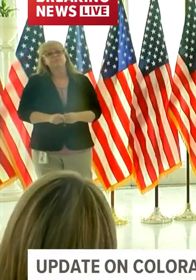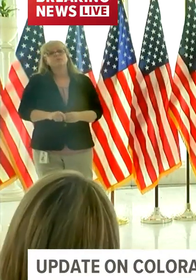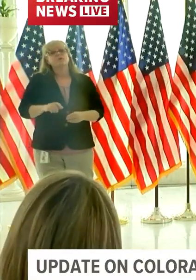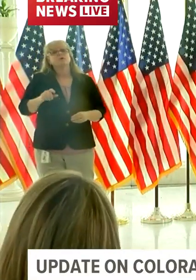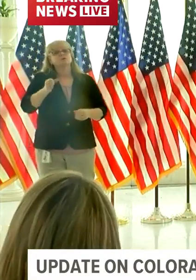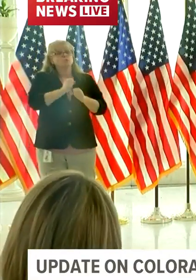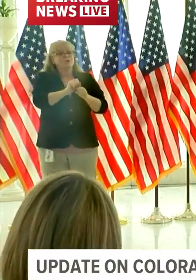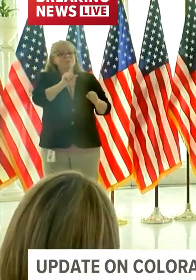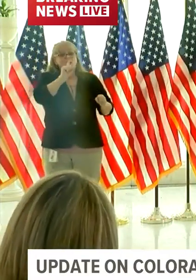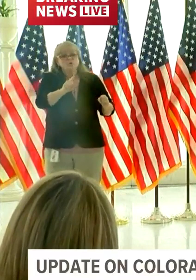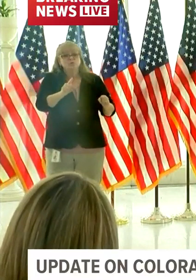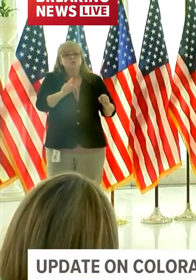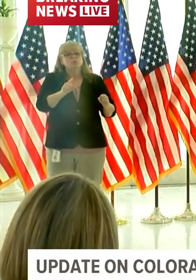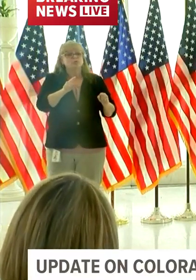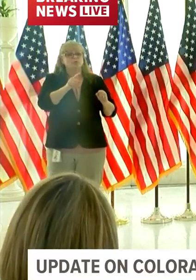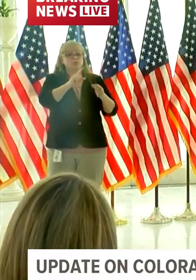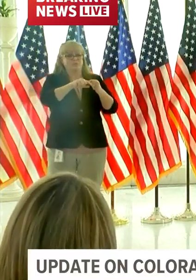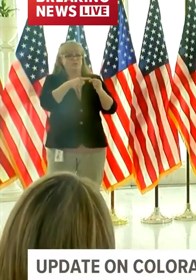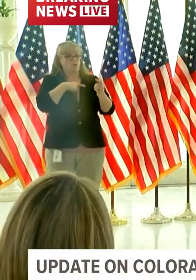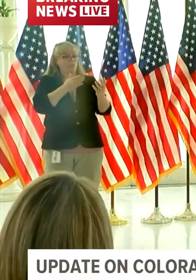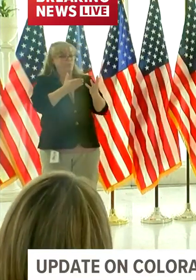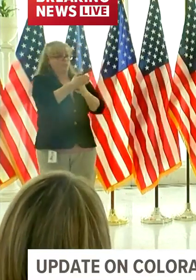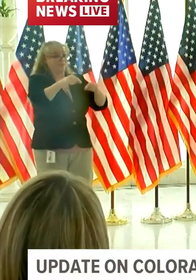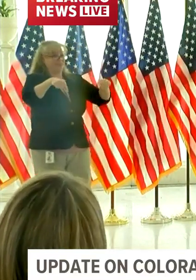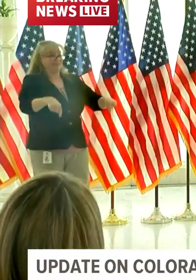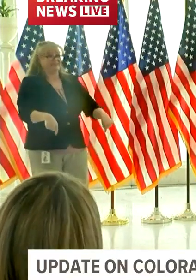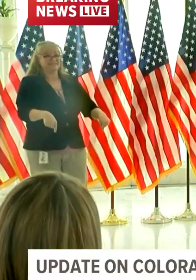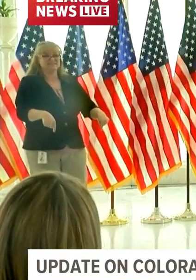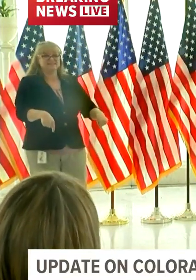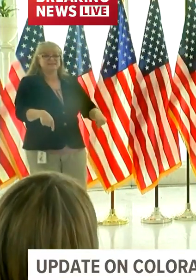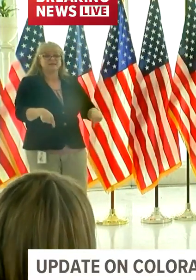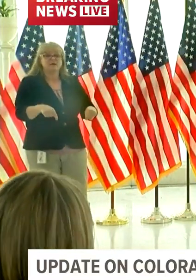through this with the spiritual and pastoral support